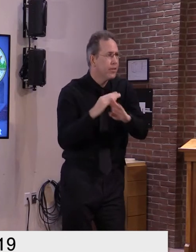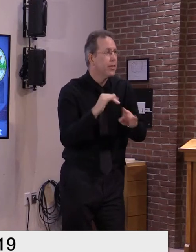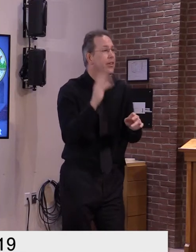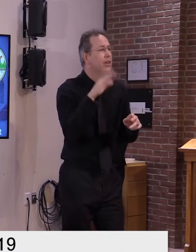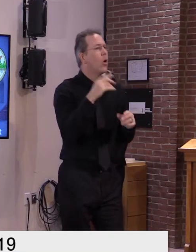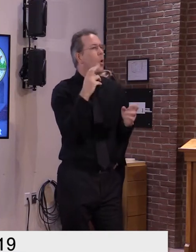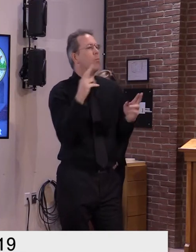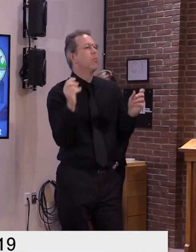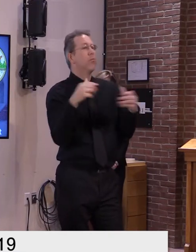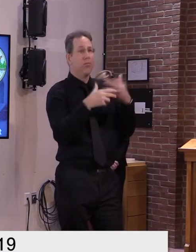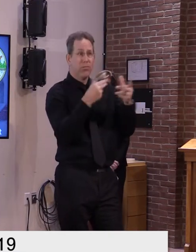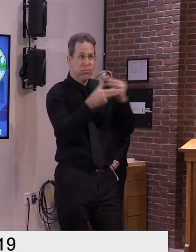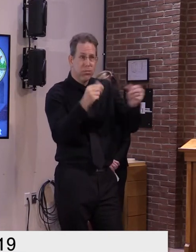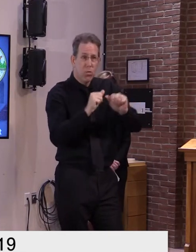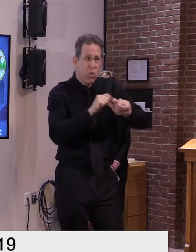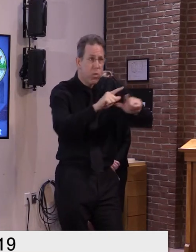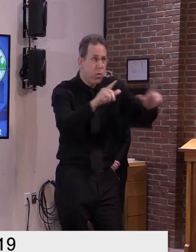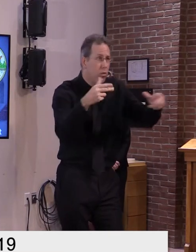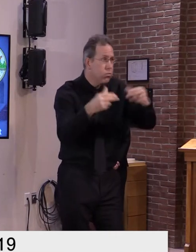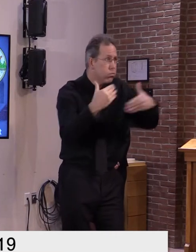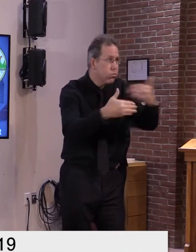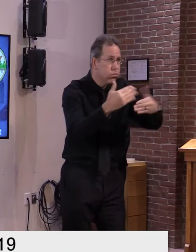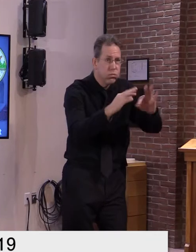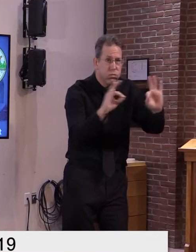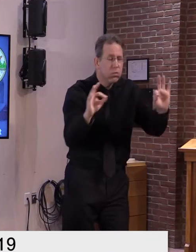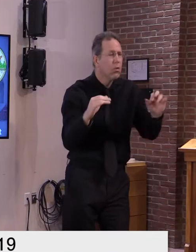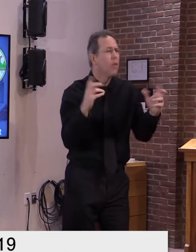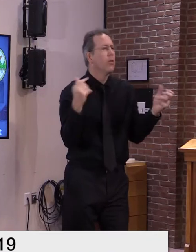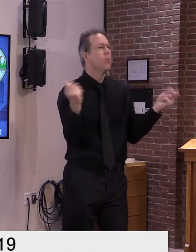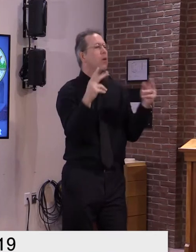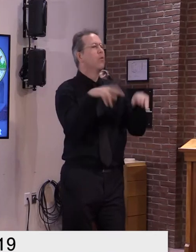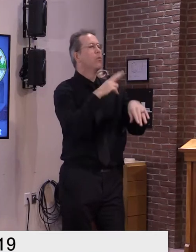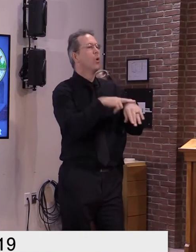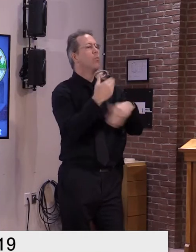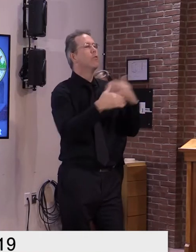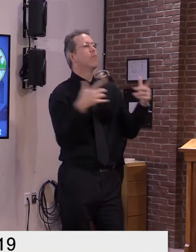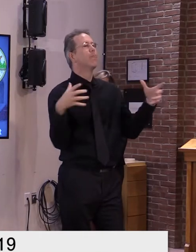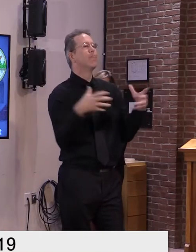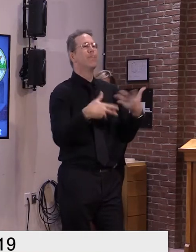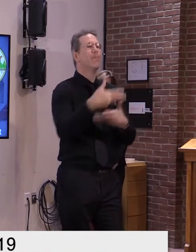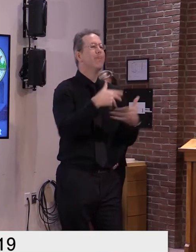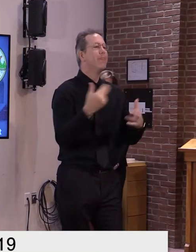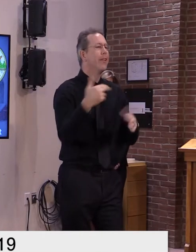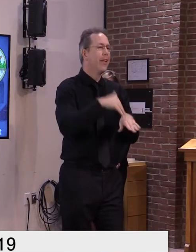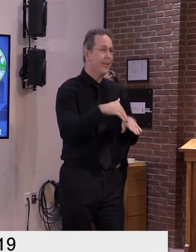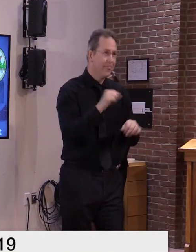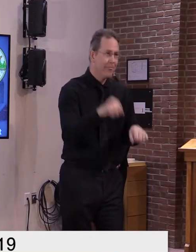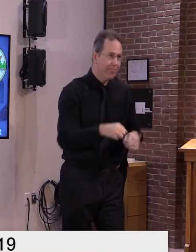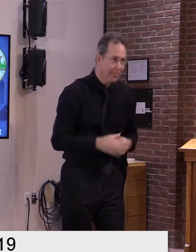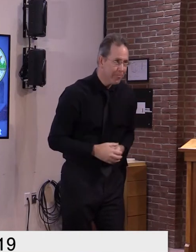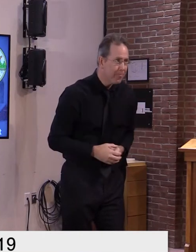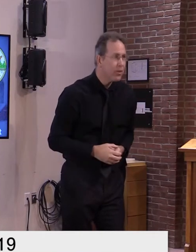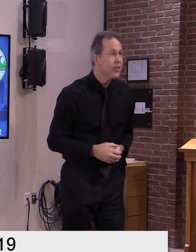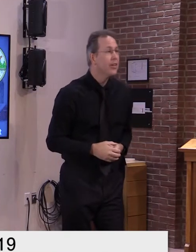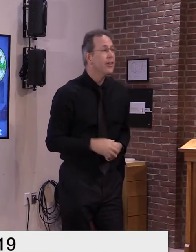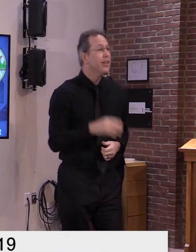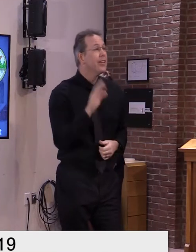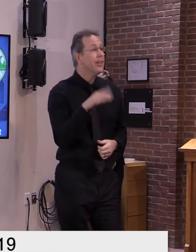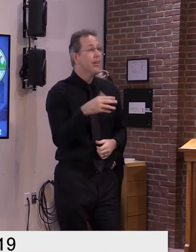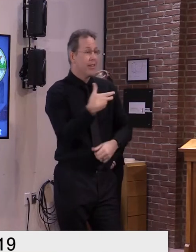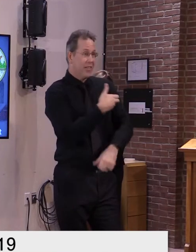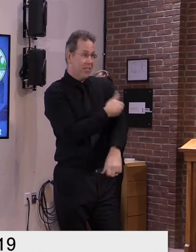And while it's a huge milestone, we need to remember just because a vaccine exists doesn't mean we can let our guard